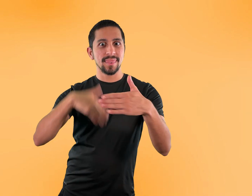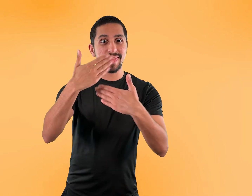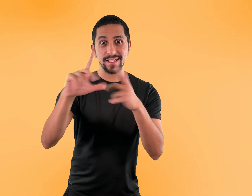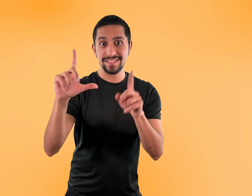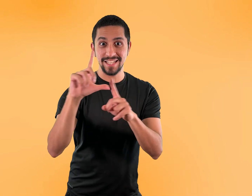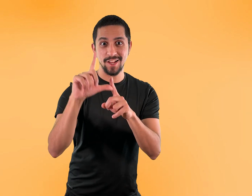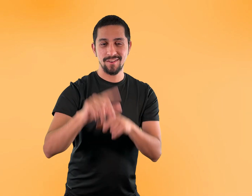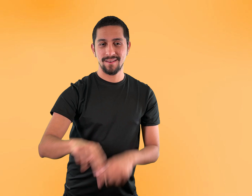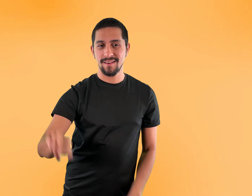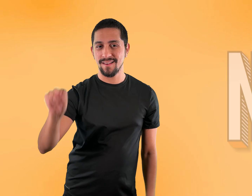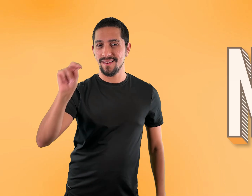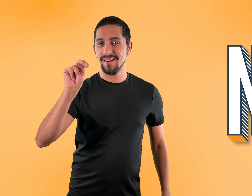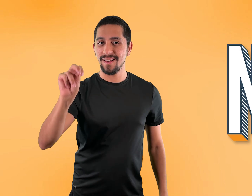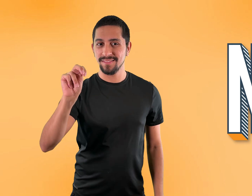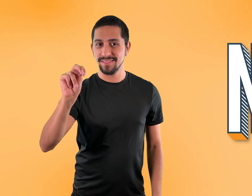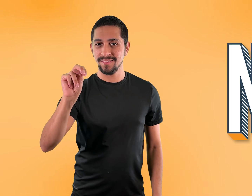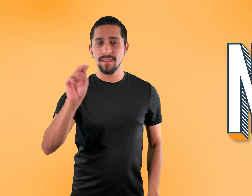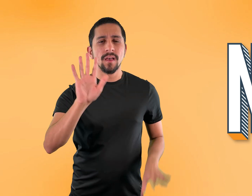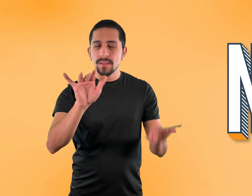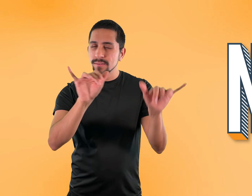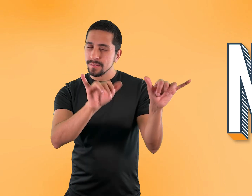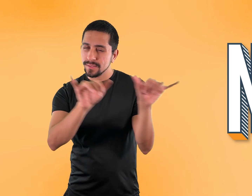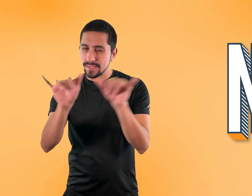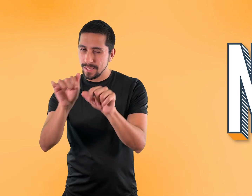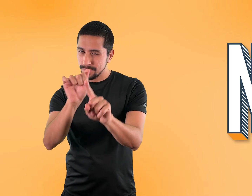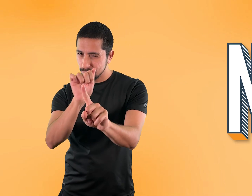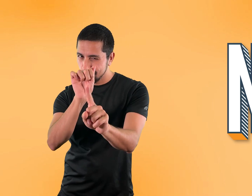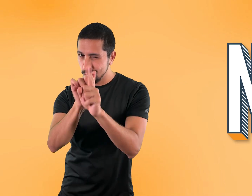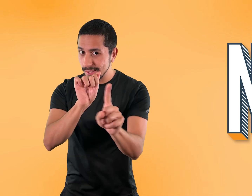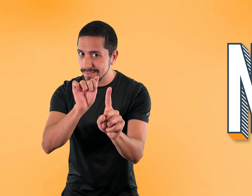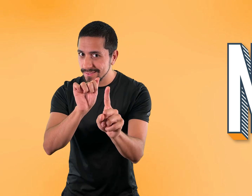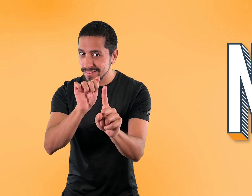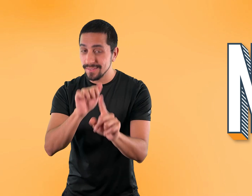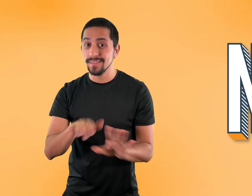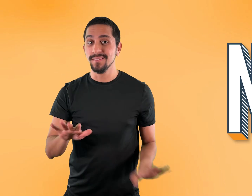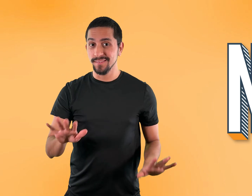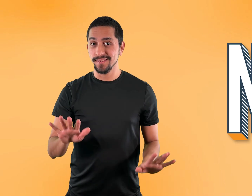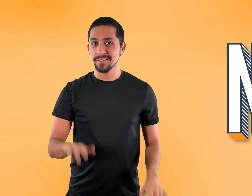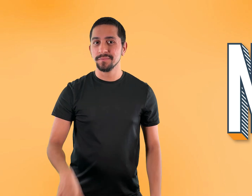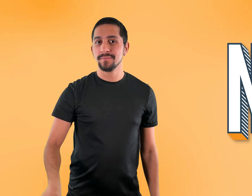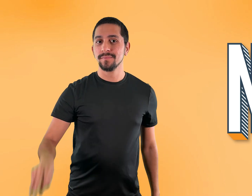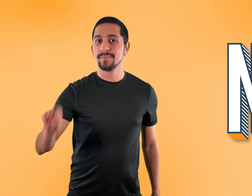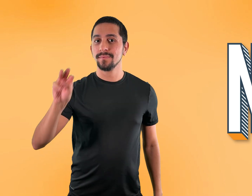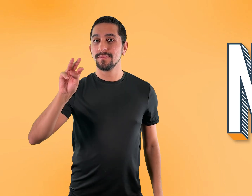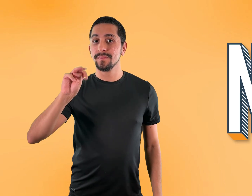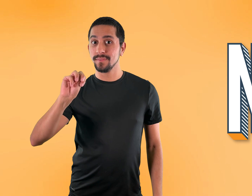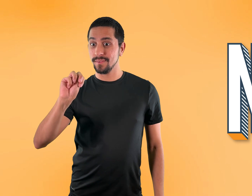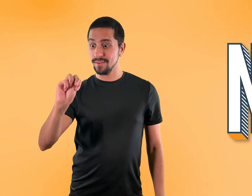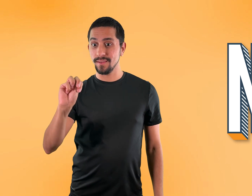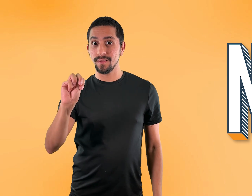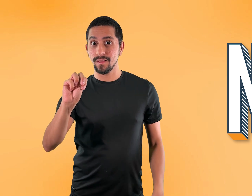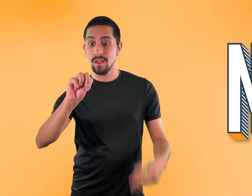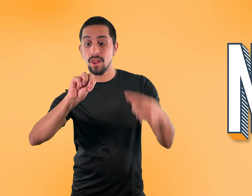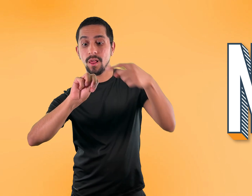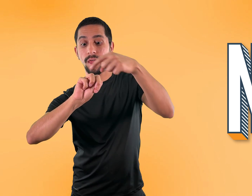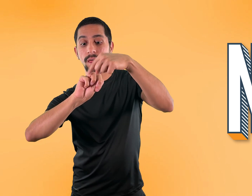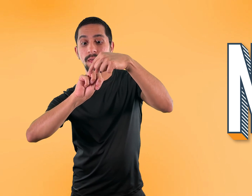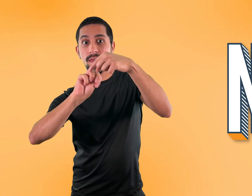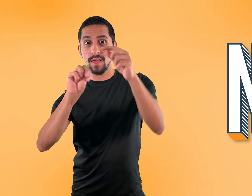For the next letter N, you can use the same trick. This time, you're hiding your thumb under